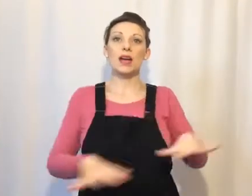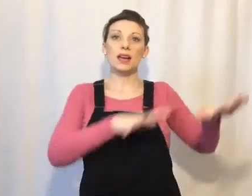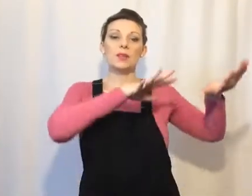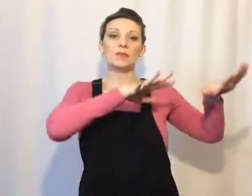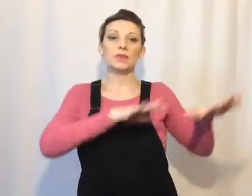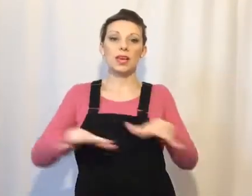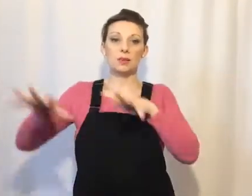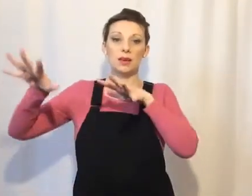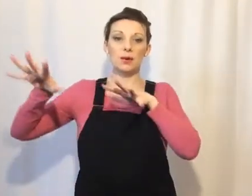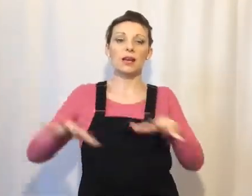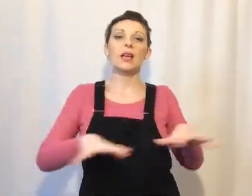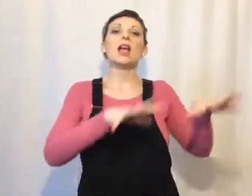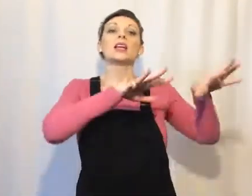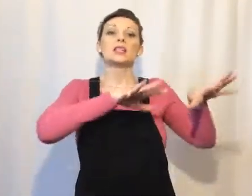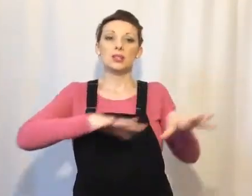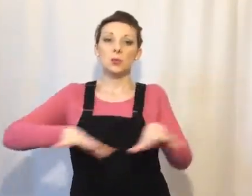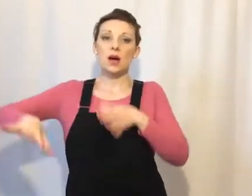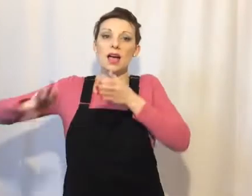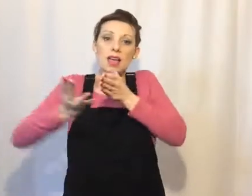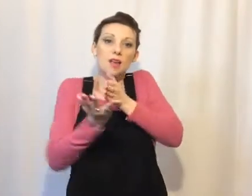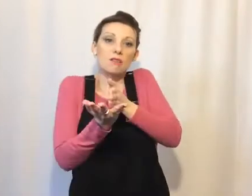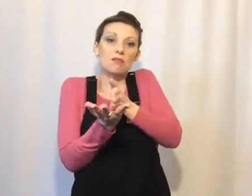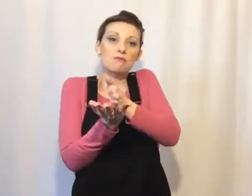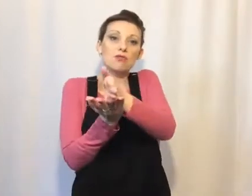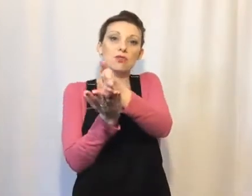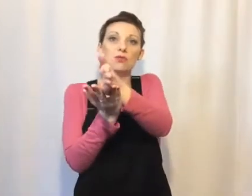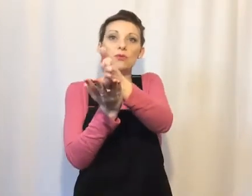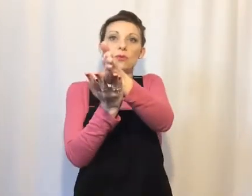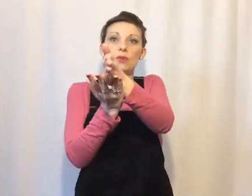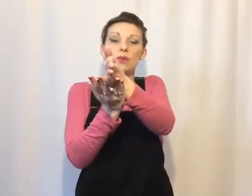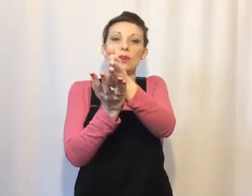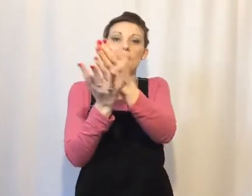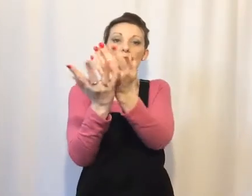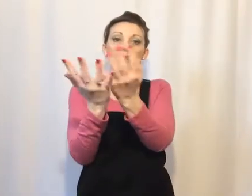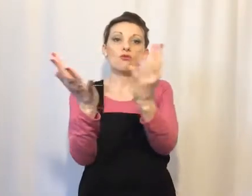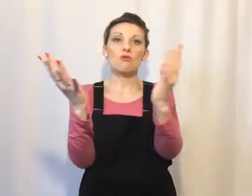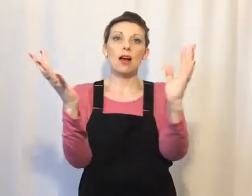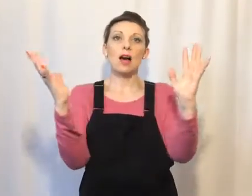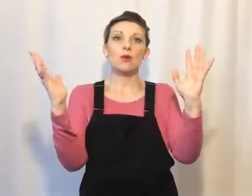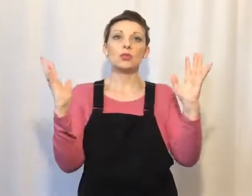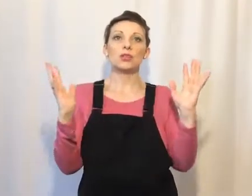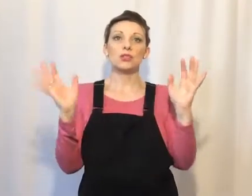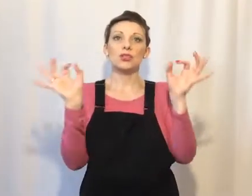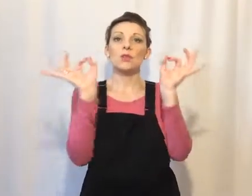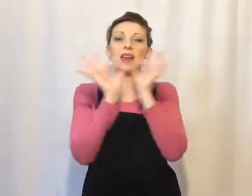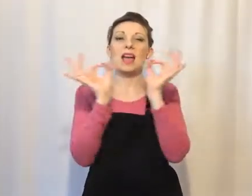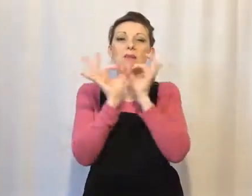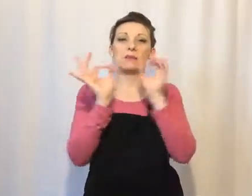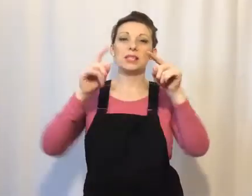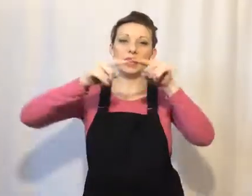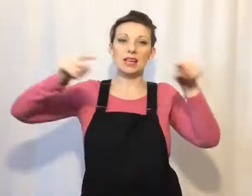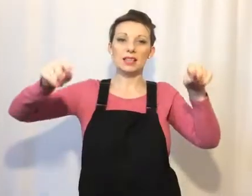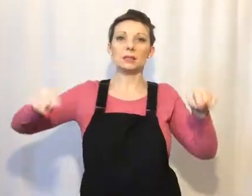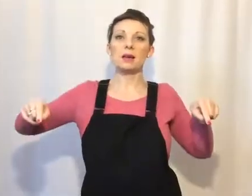sway, keep it going, sway through the crowd to an empty